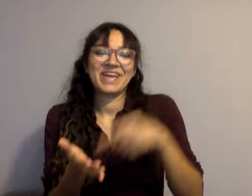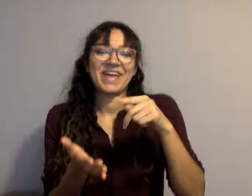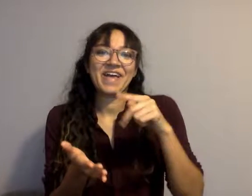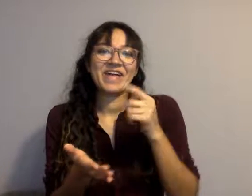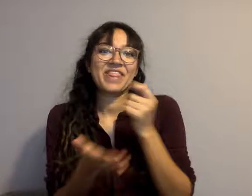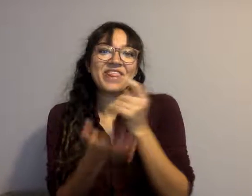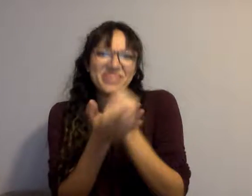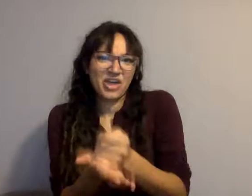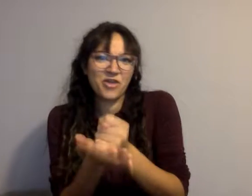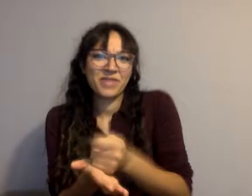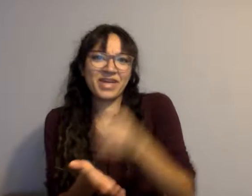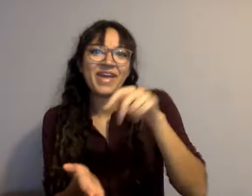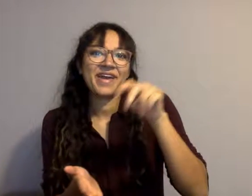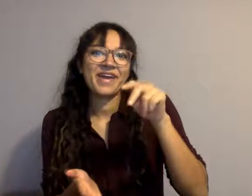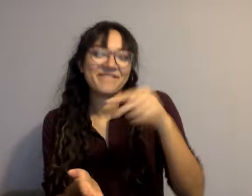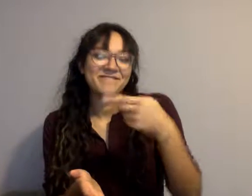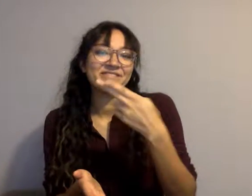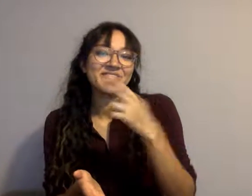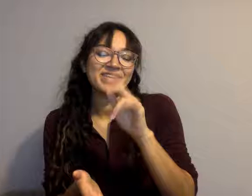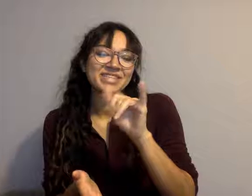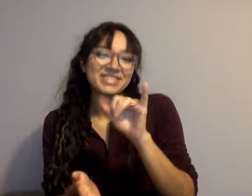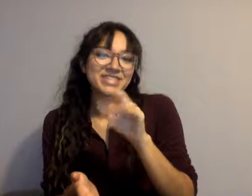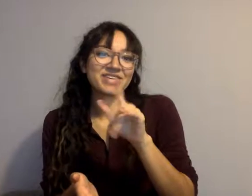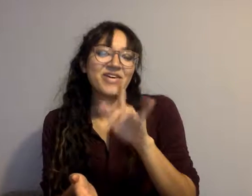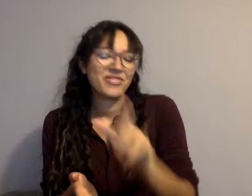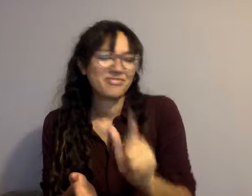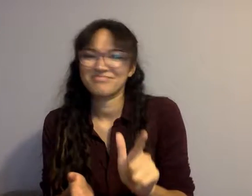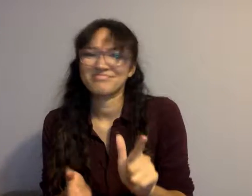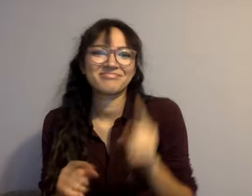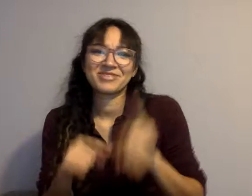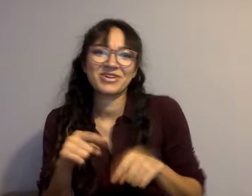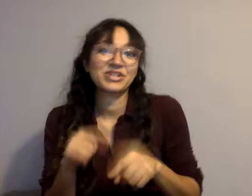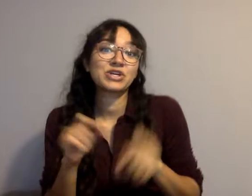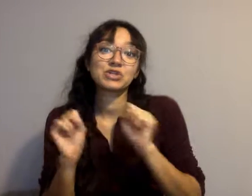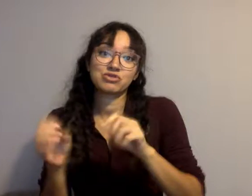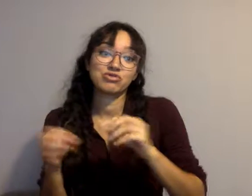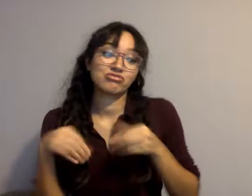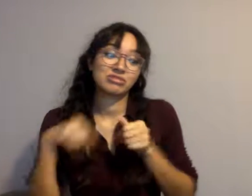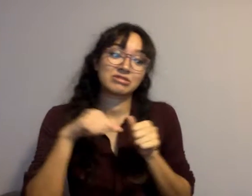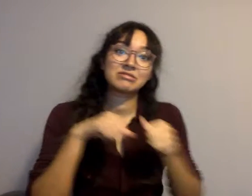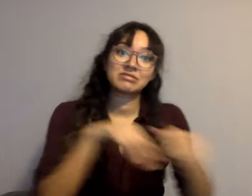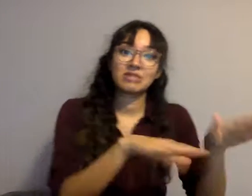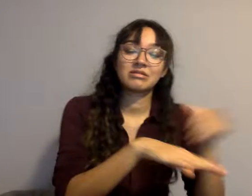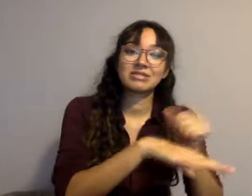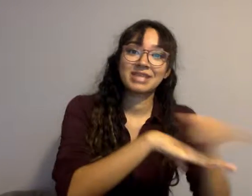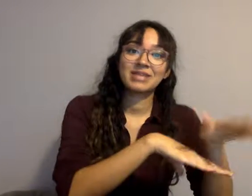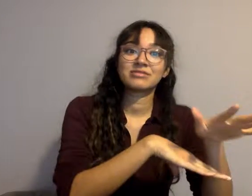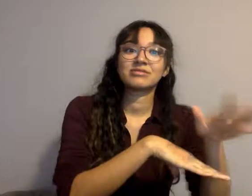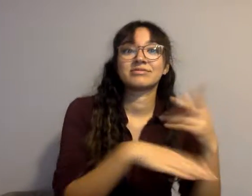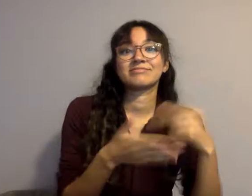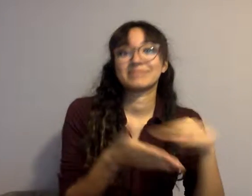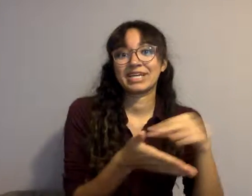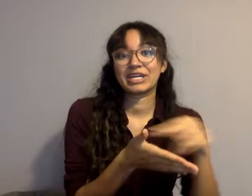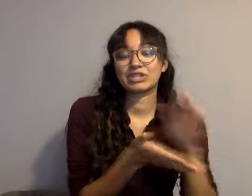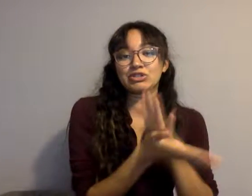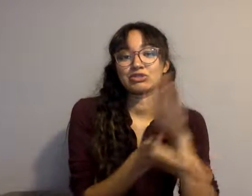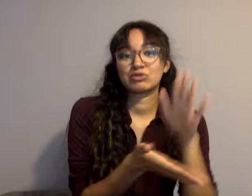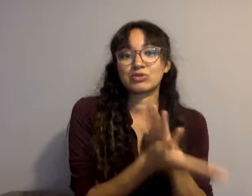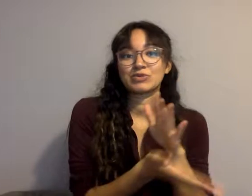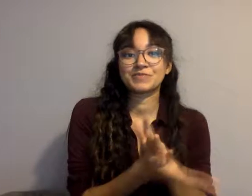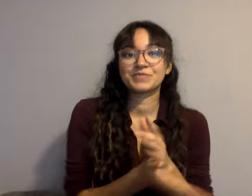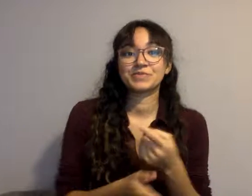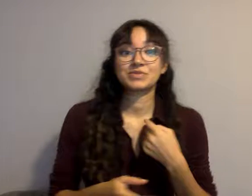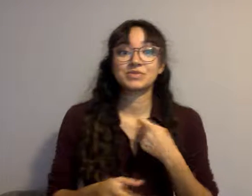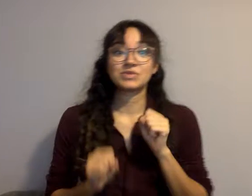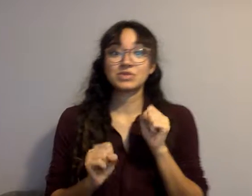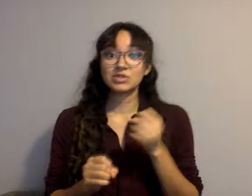means I can walk in heels. And I'm from Jersey, and we are really concerned with being chic. So if my friends wore